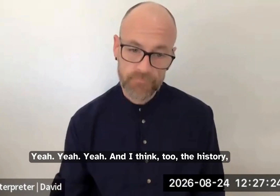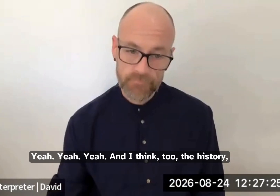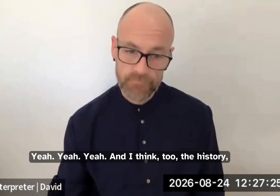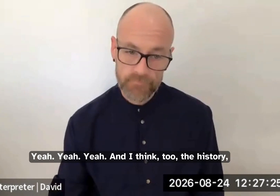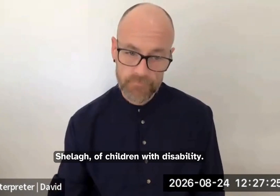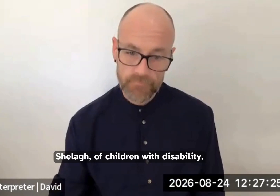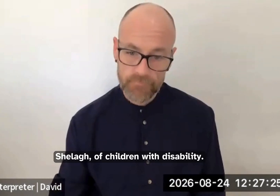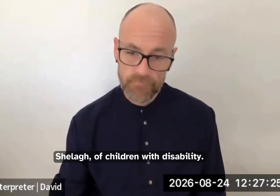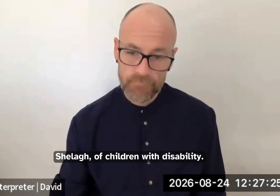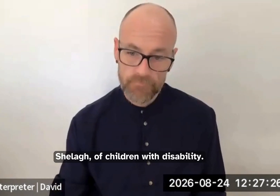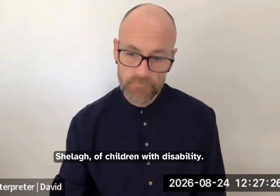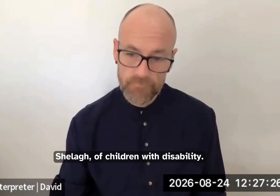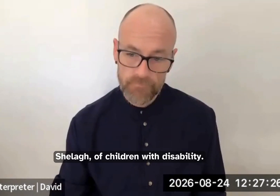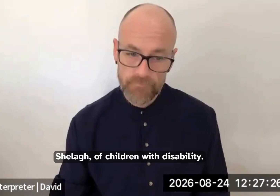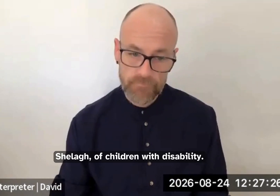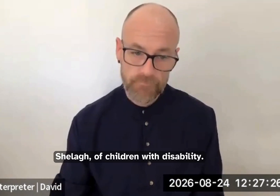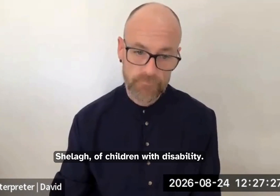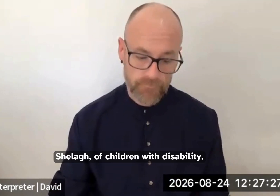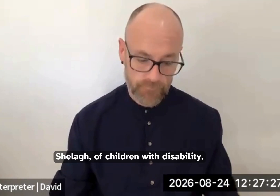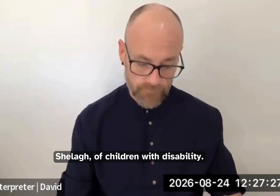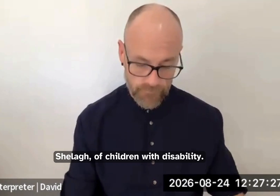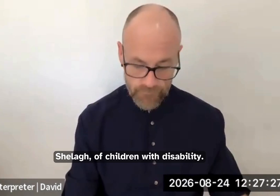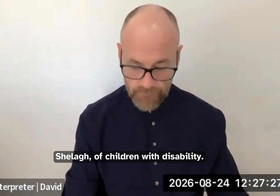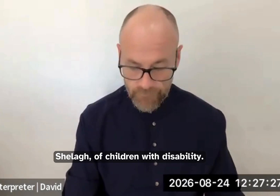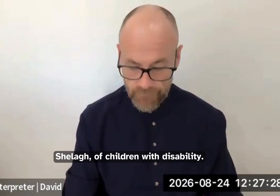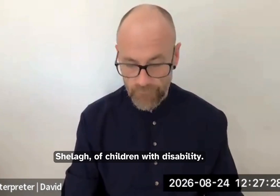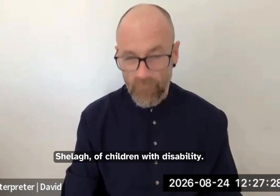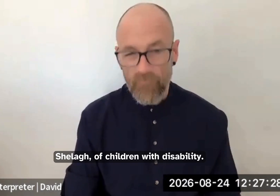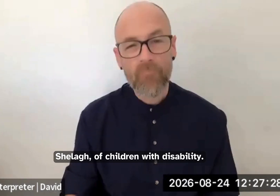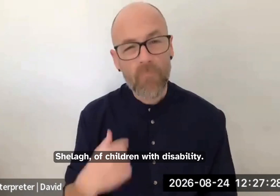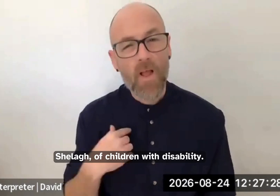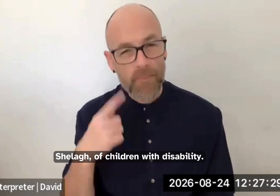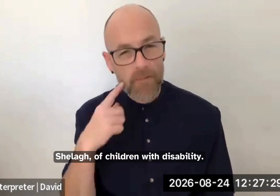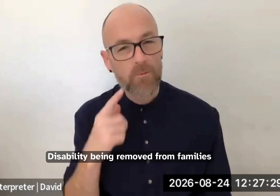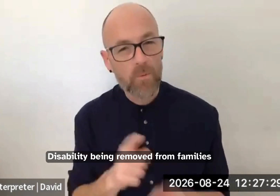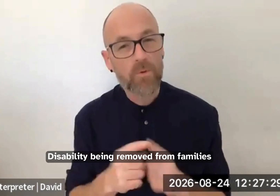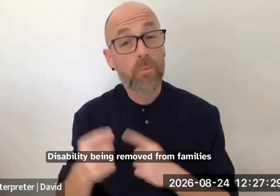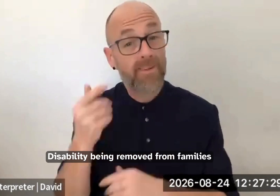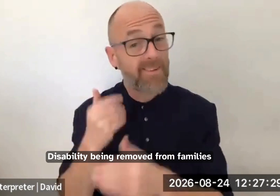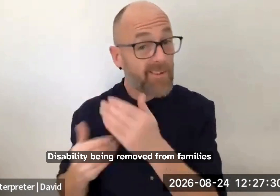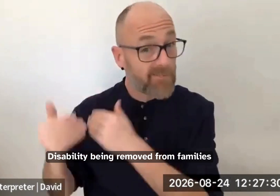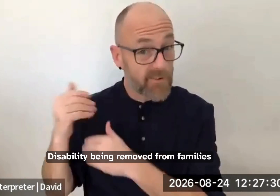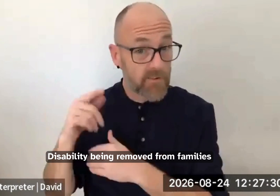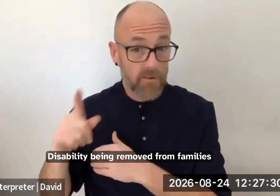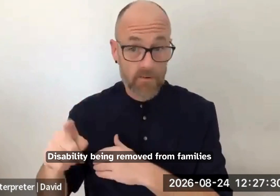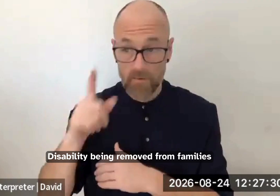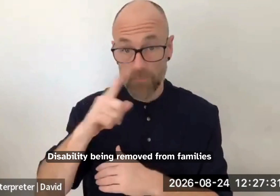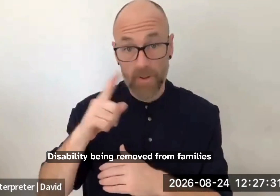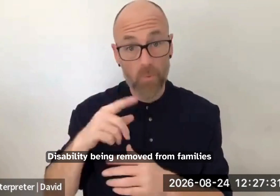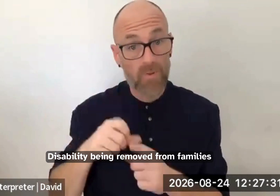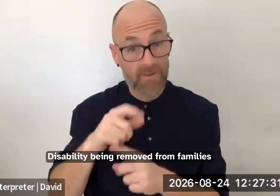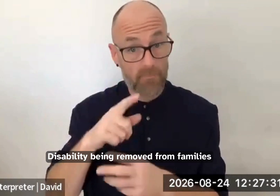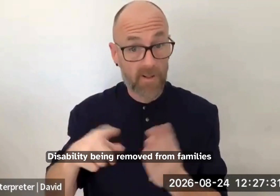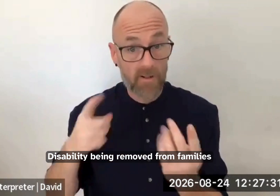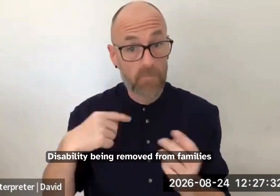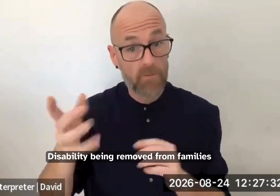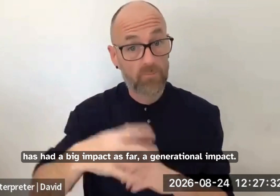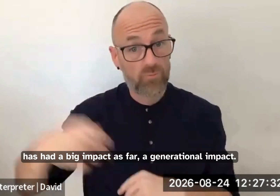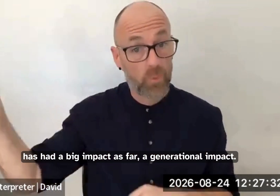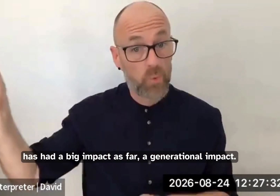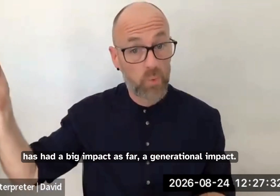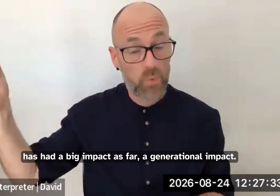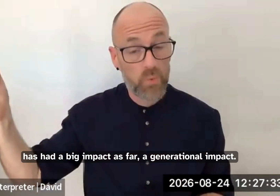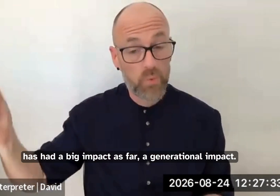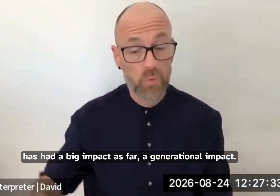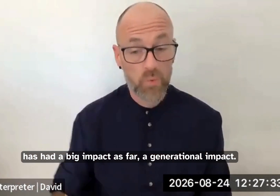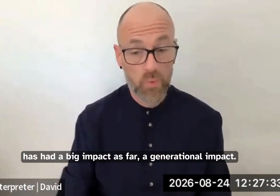the history, Shalar, of children with disability being removed from